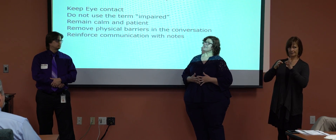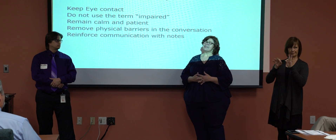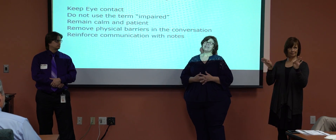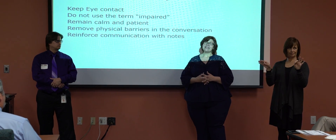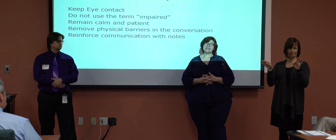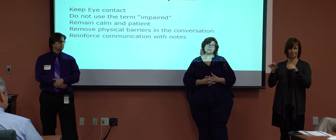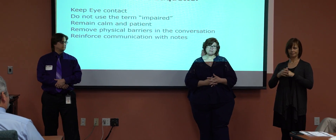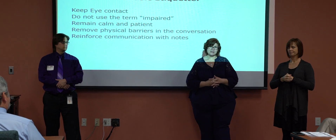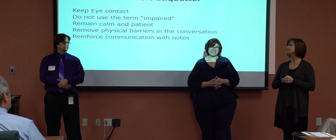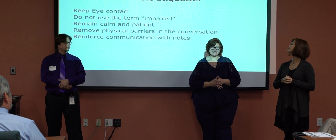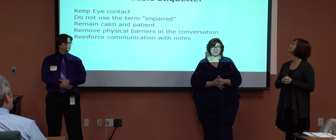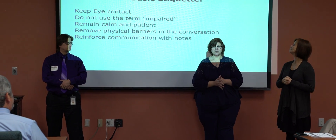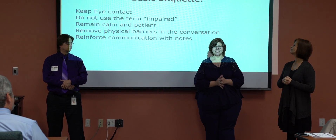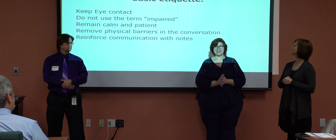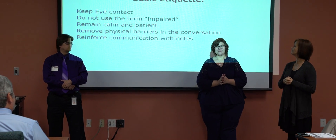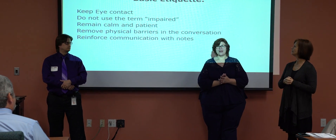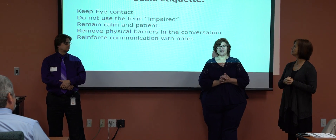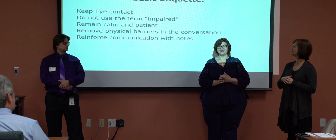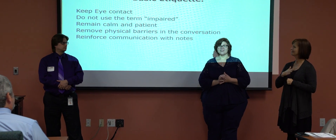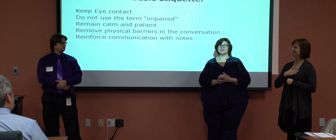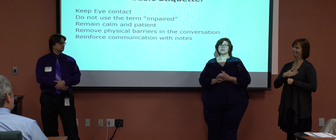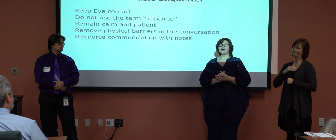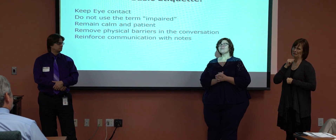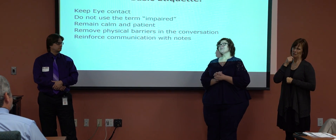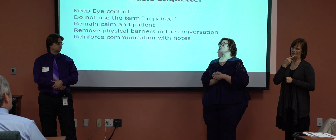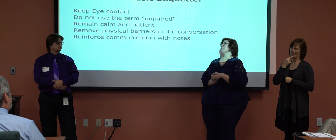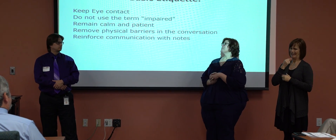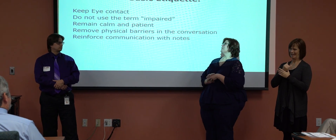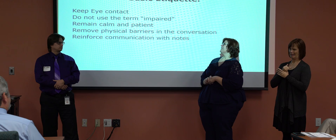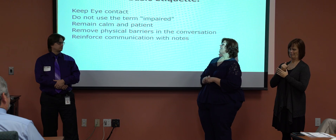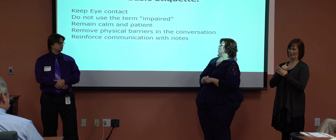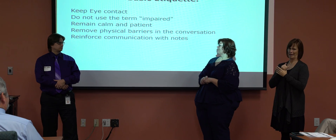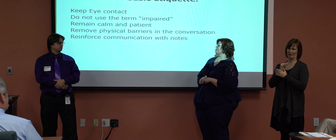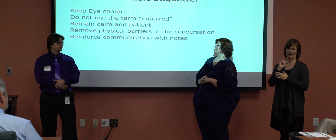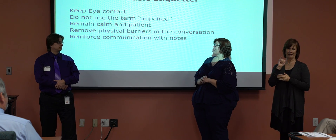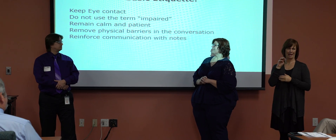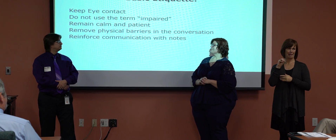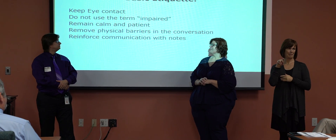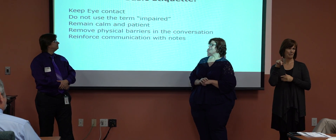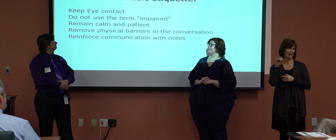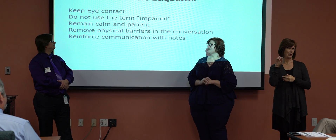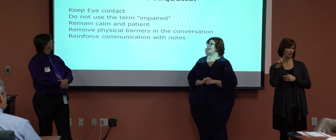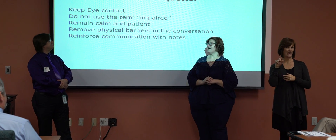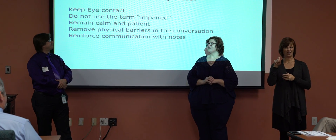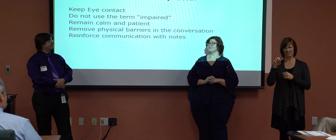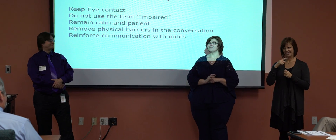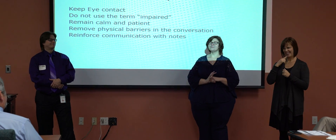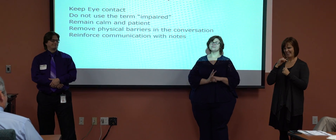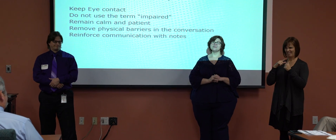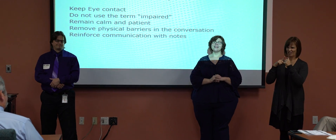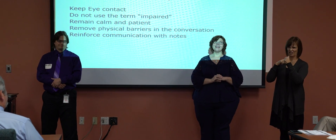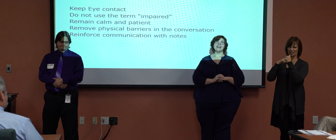language. Please don't say impaired. We probably should have put that first, actually.